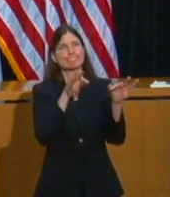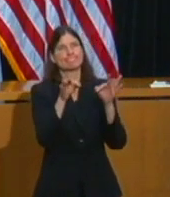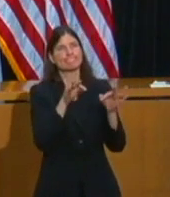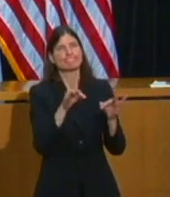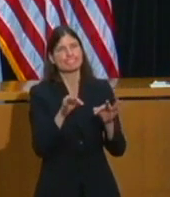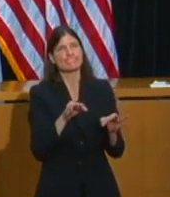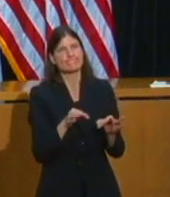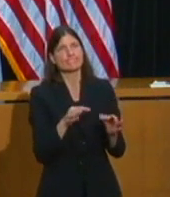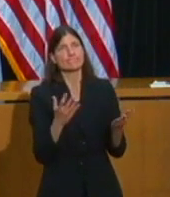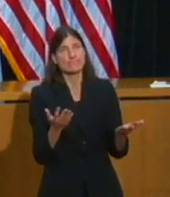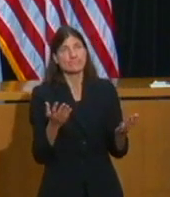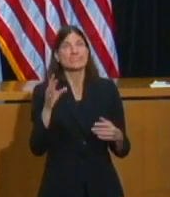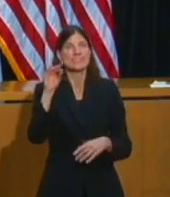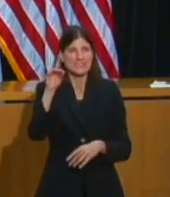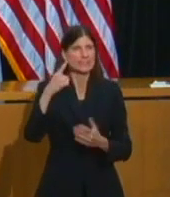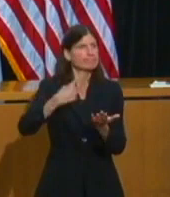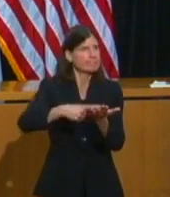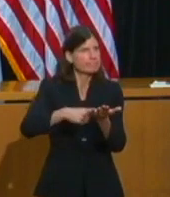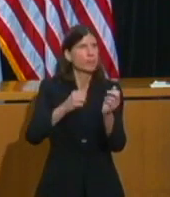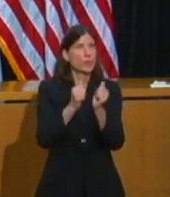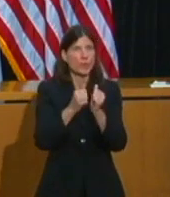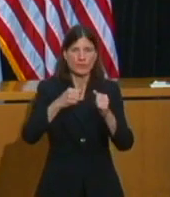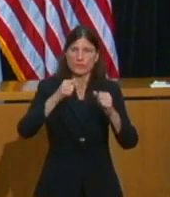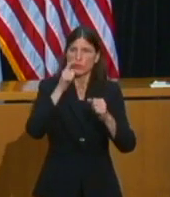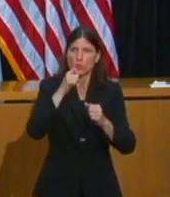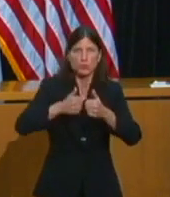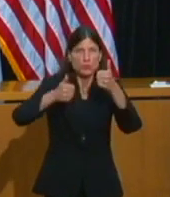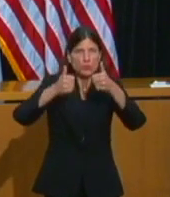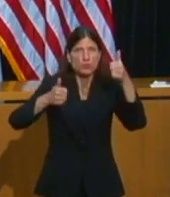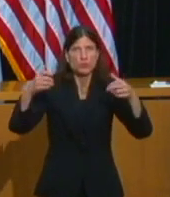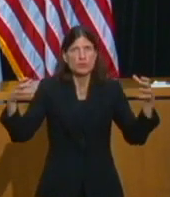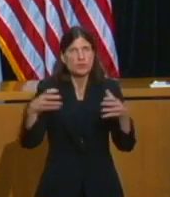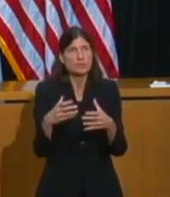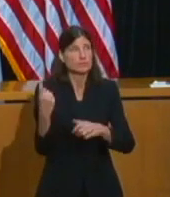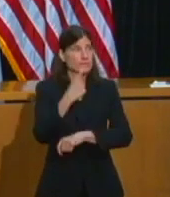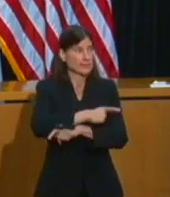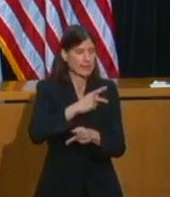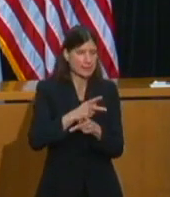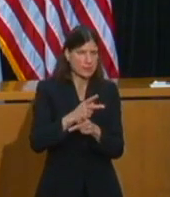quite a bit, and I would start with the